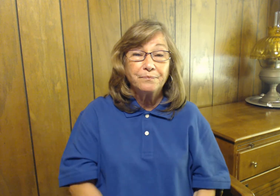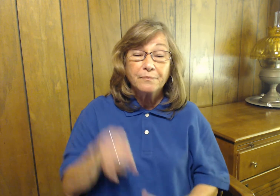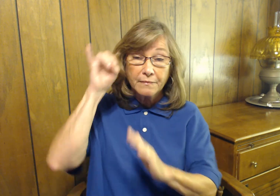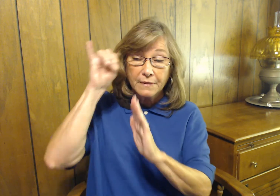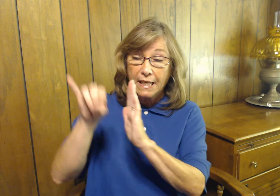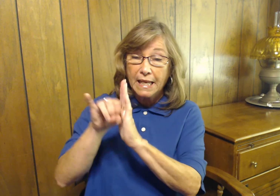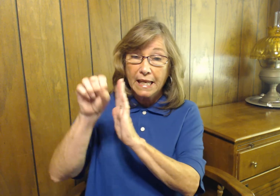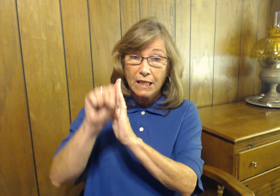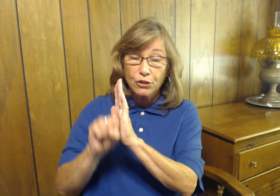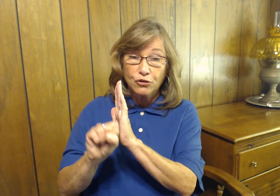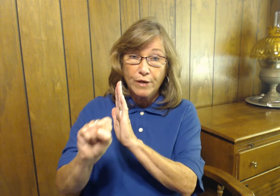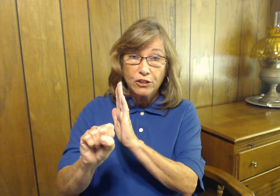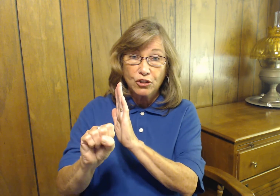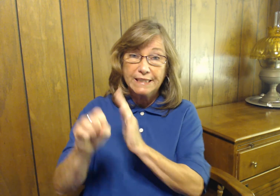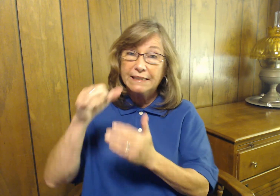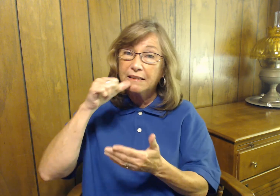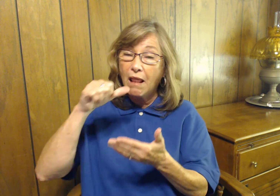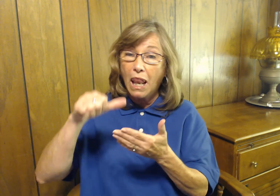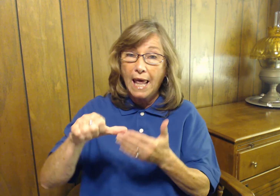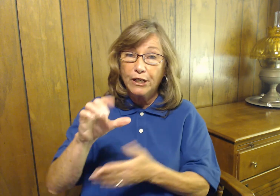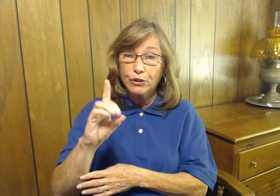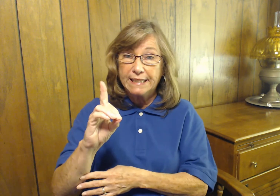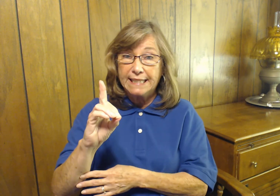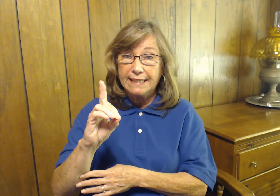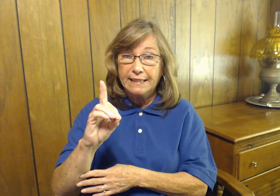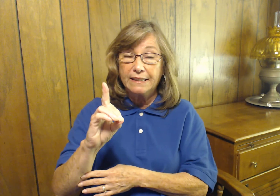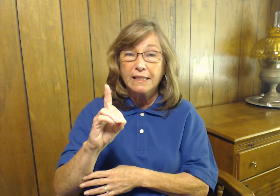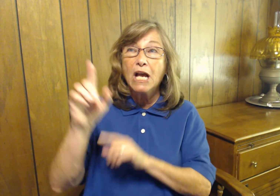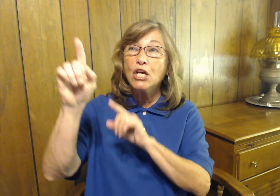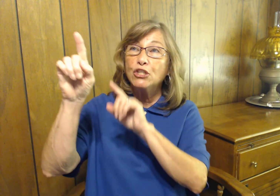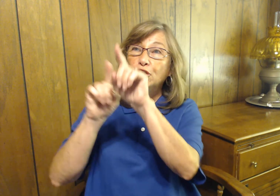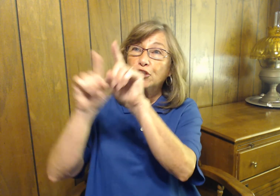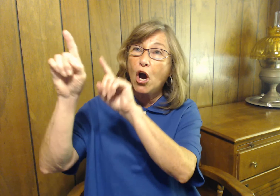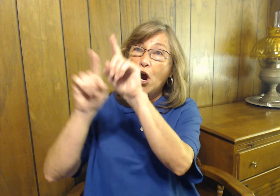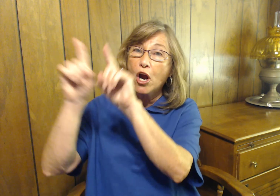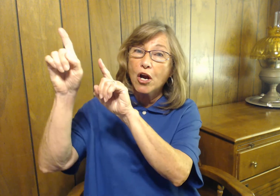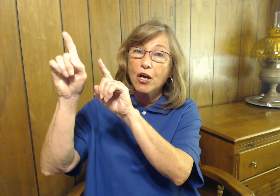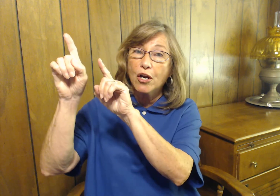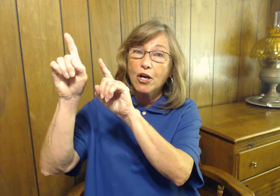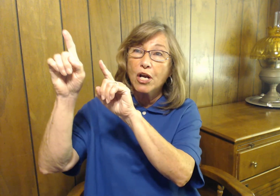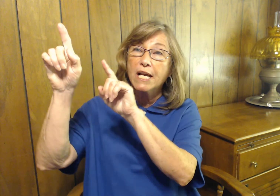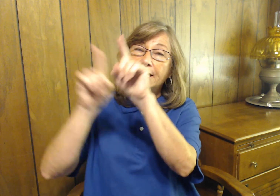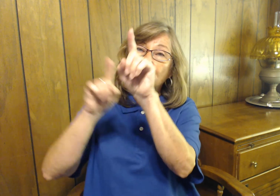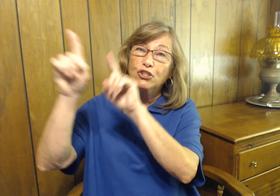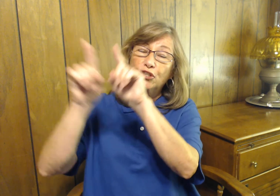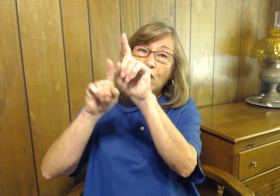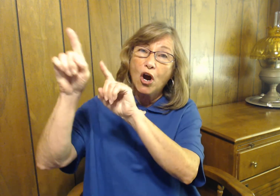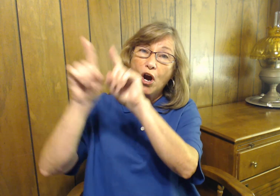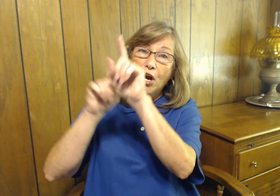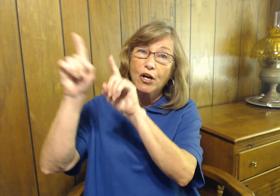letter D star star story